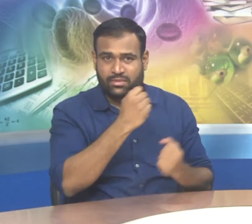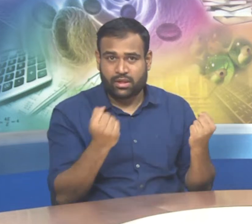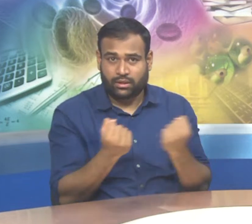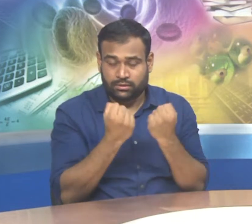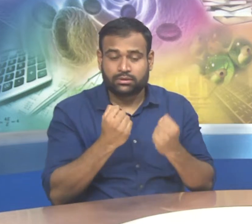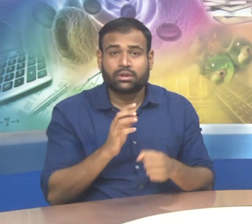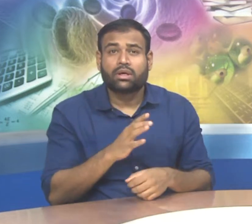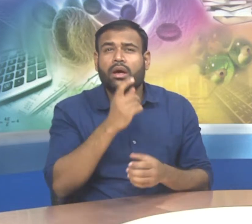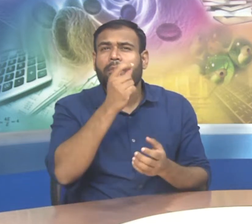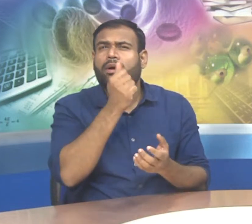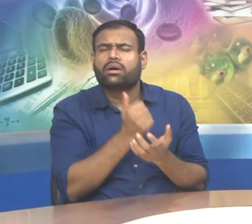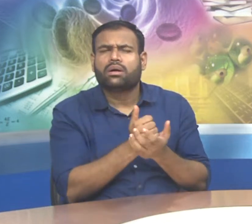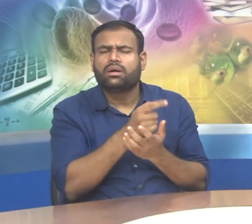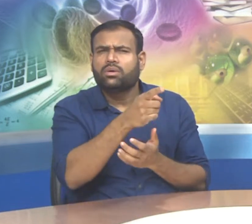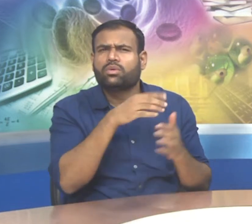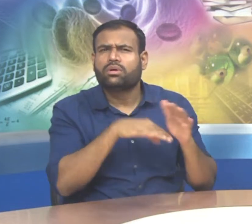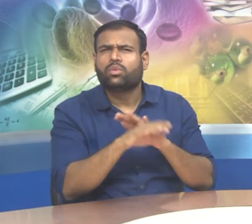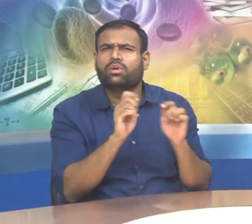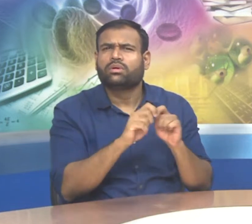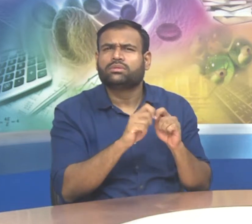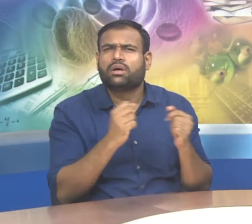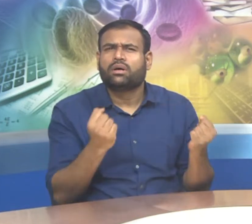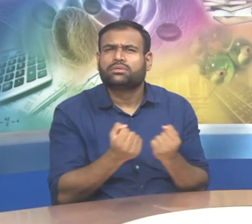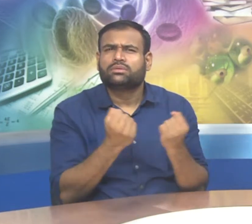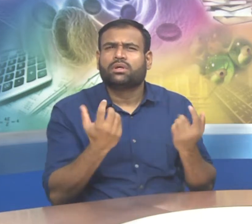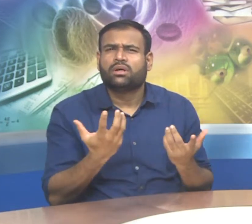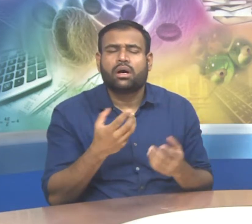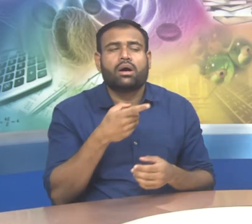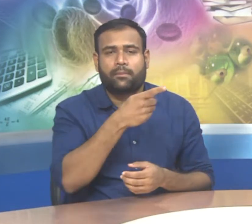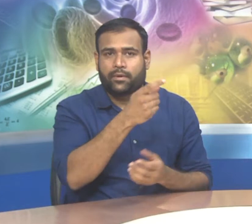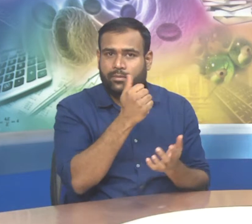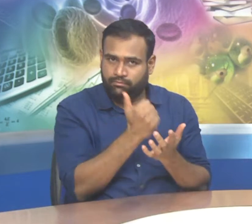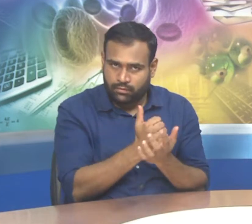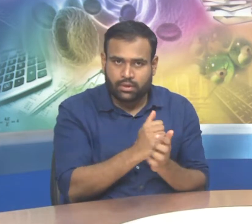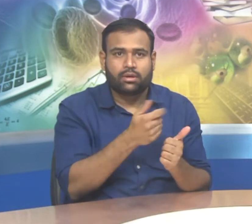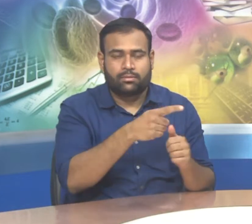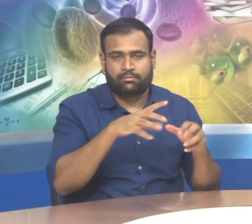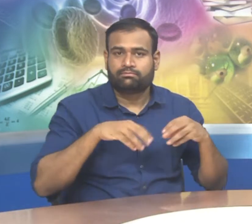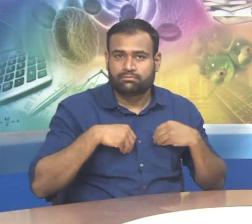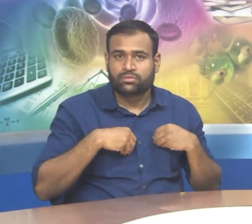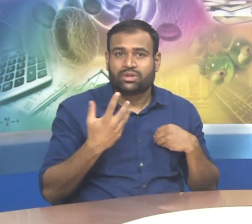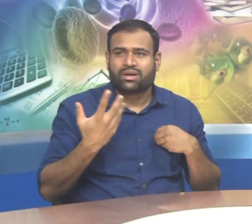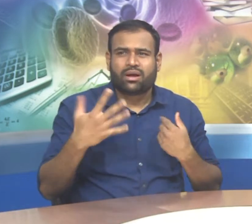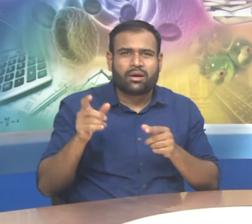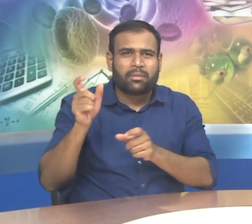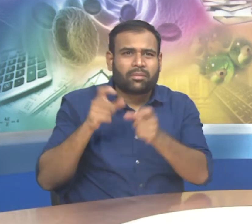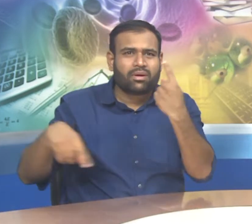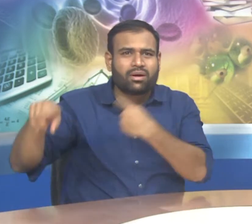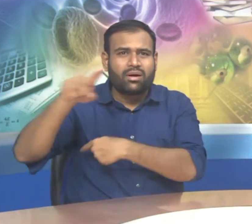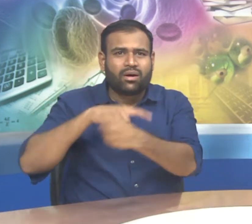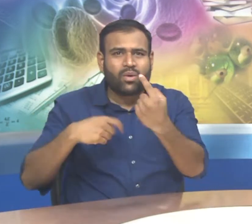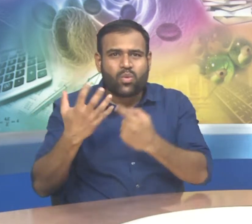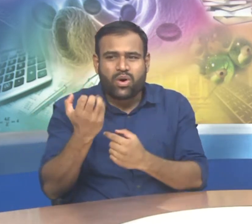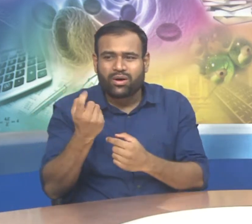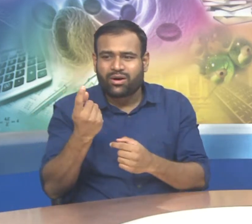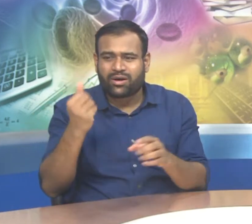some more different bases. The first one is in terms of activity. If we talk